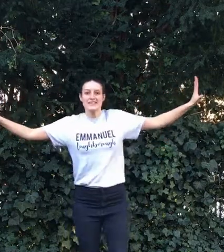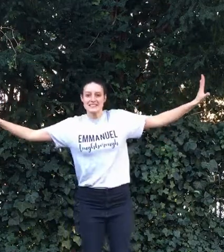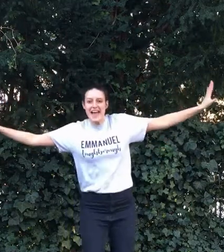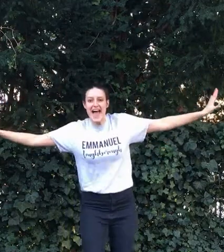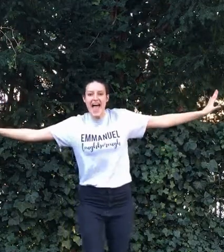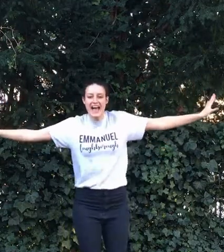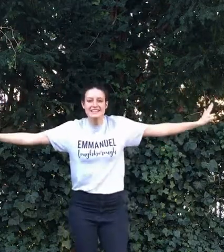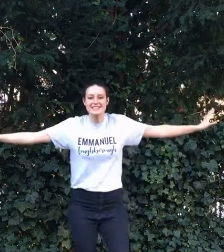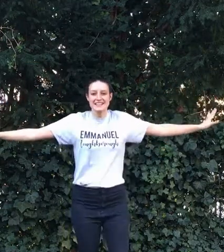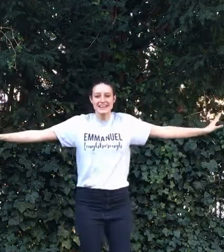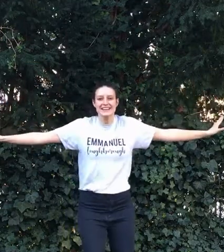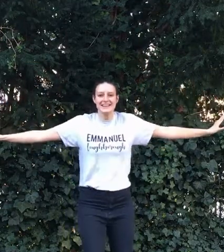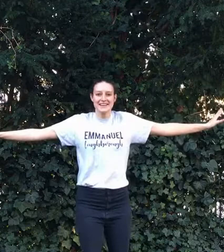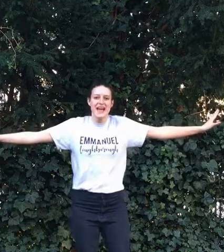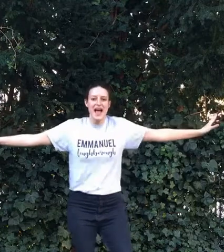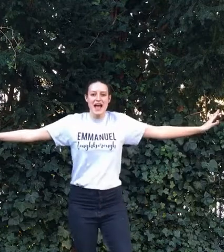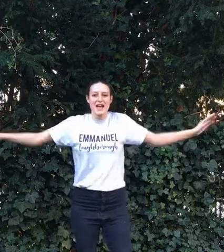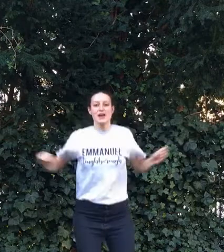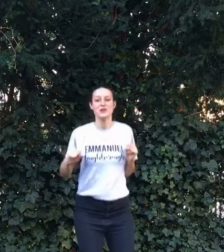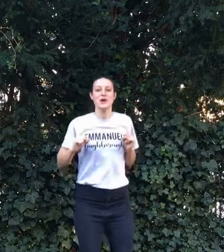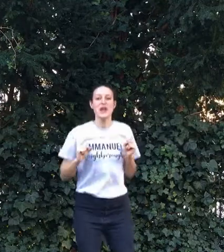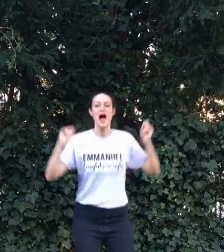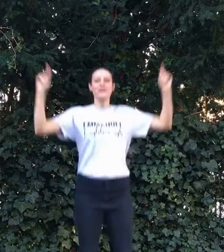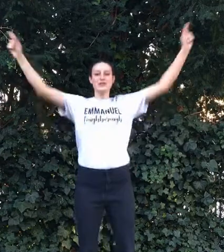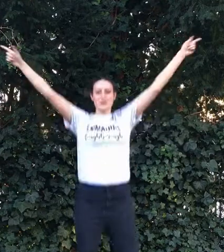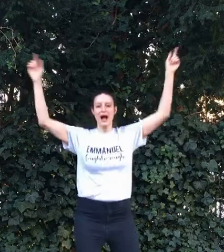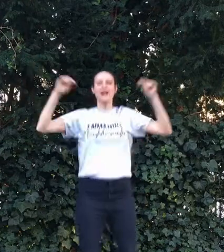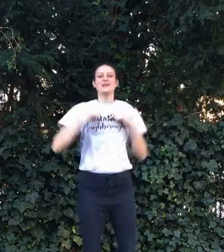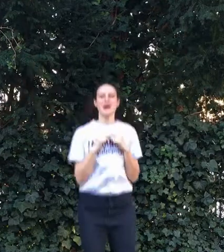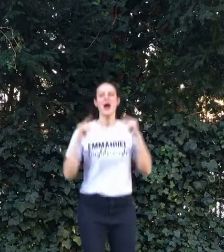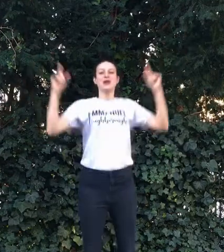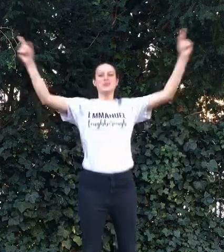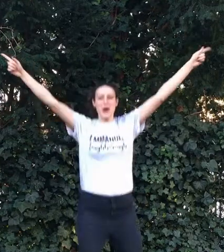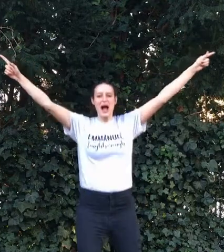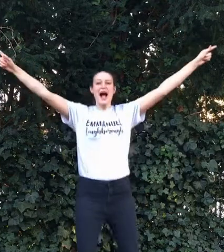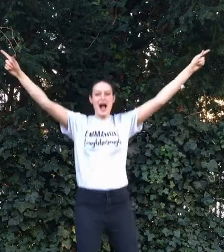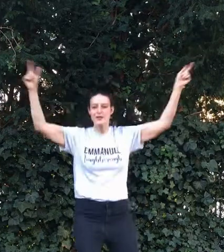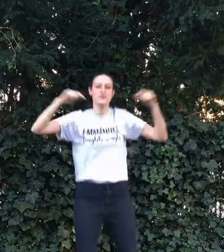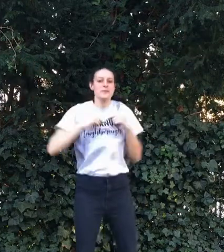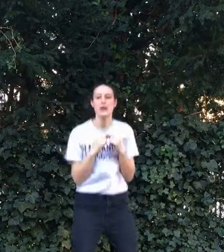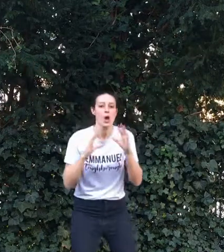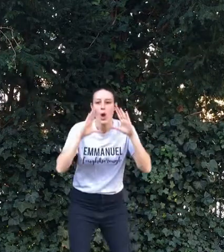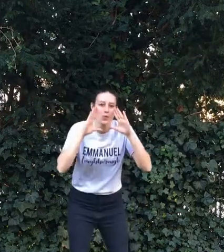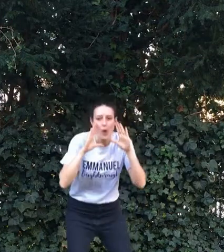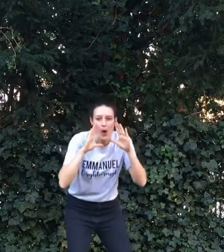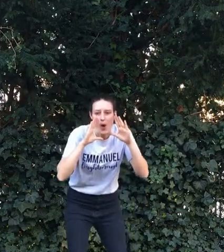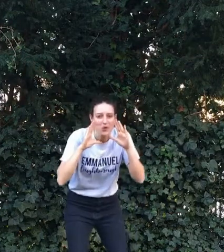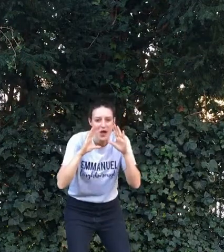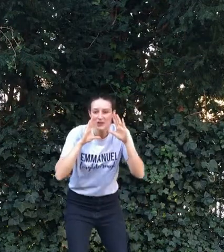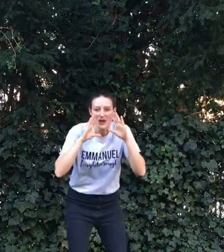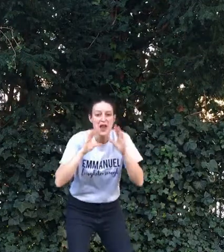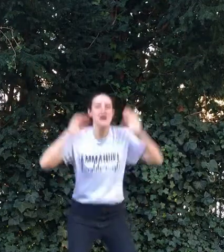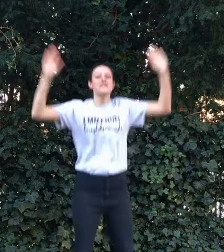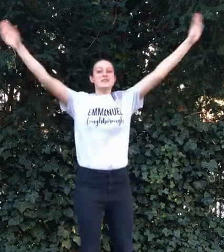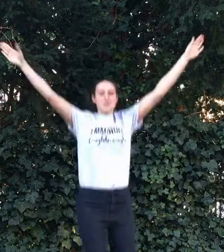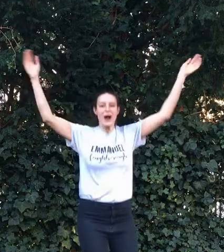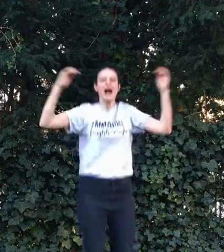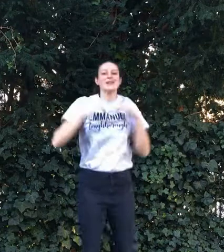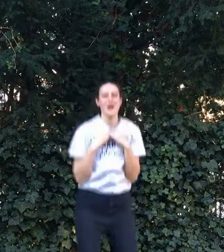its destiny. Your love is wild, God, it's wild for me. Oh, your love is wild,